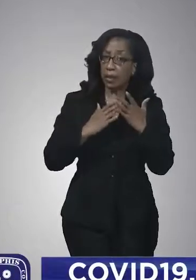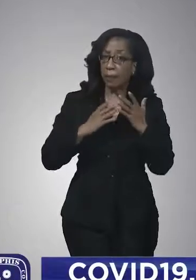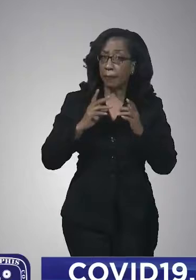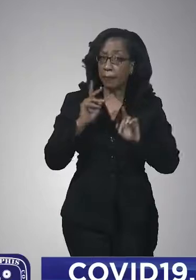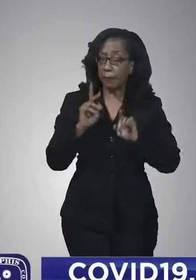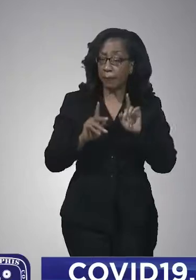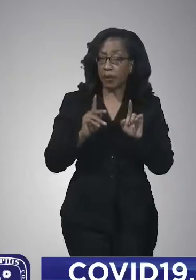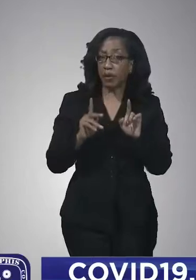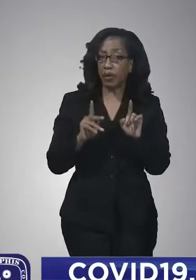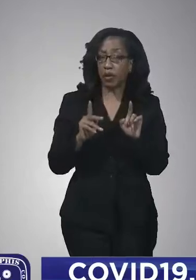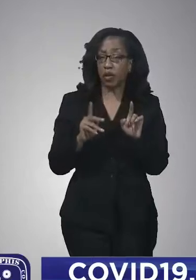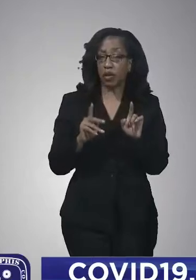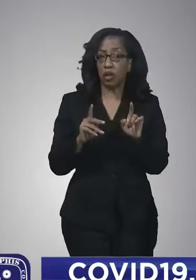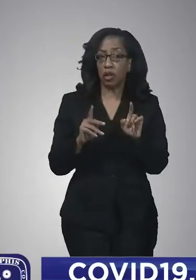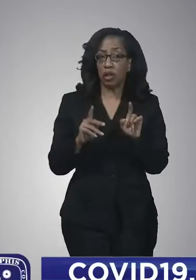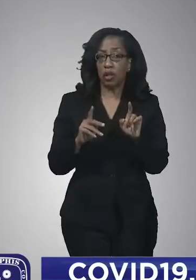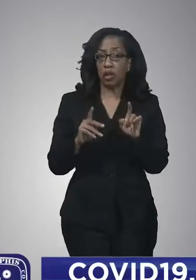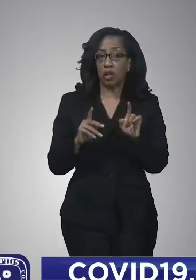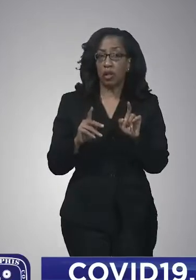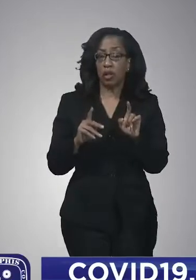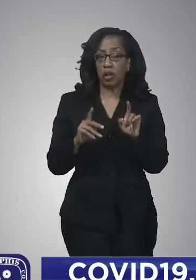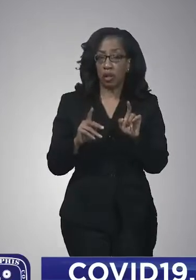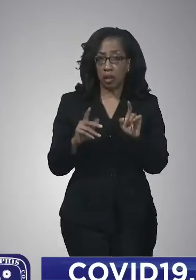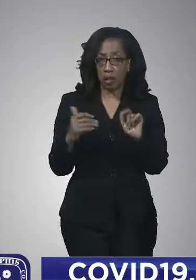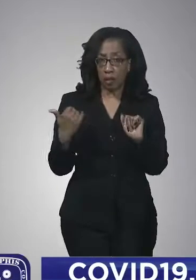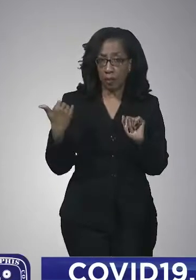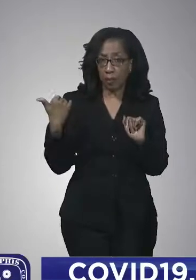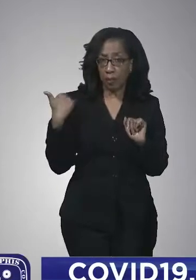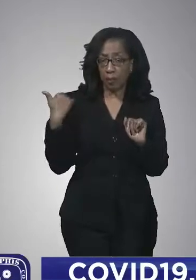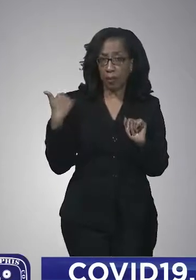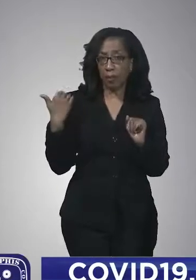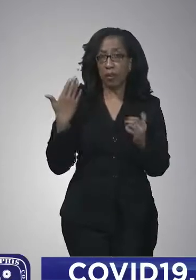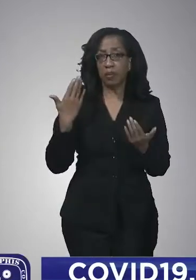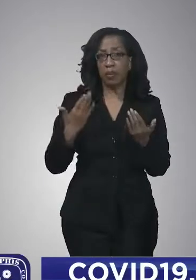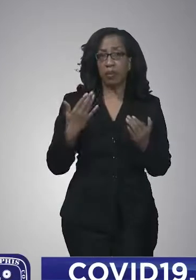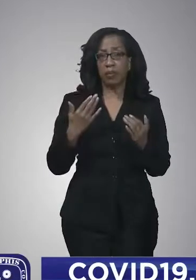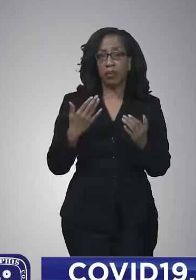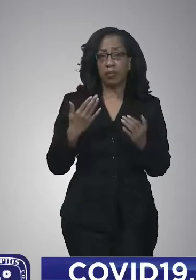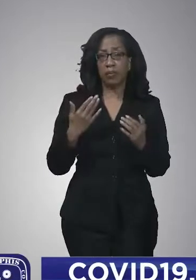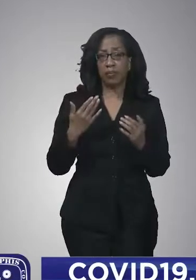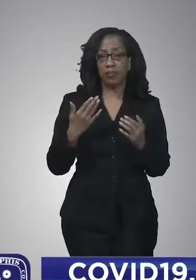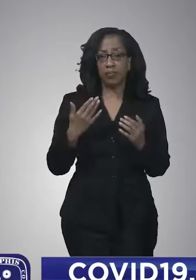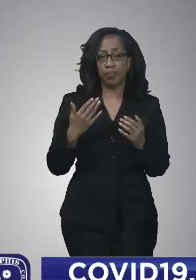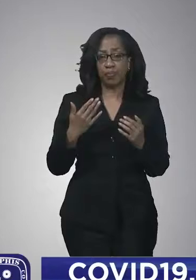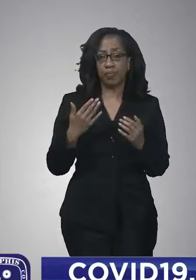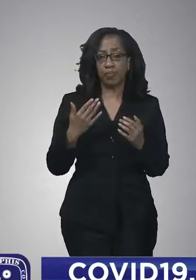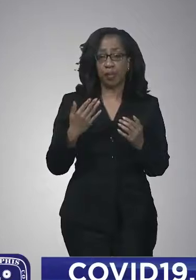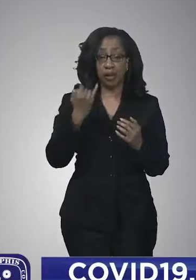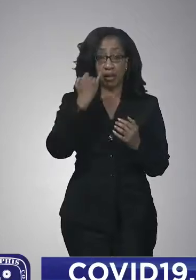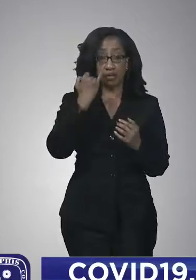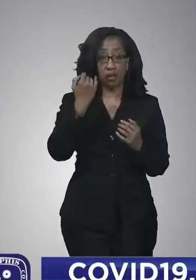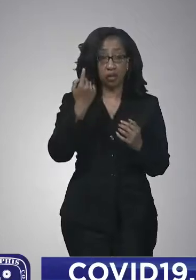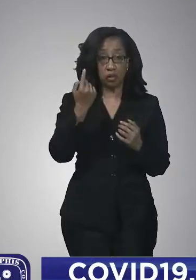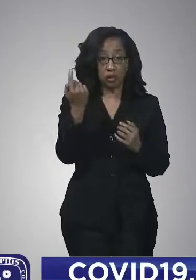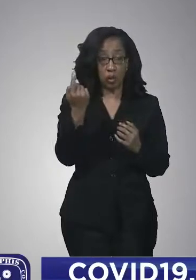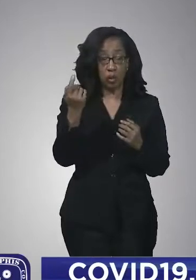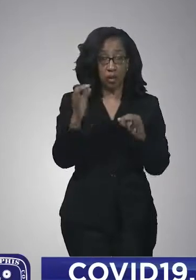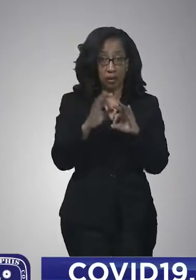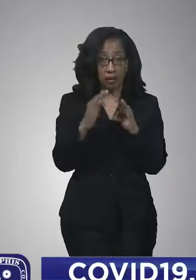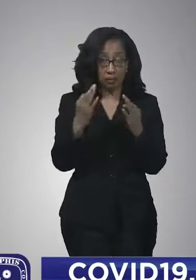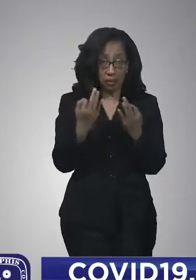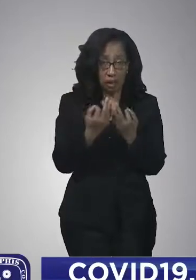who are being alerted that they would probably have to go into a quarantine after a family member, they